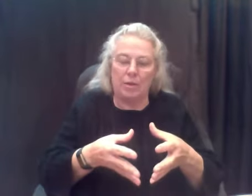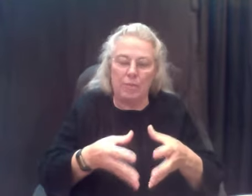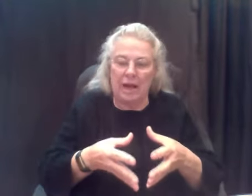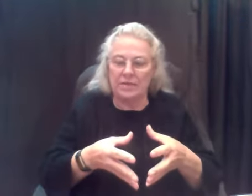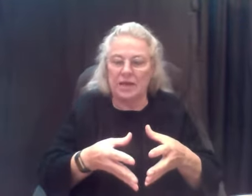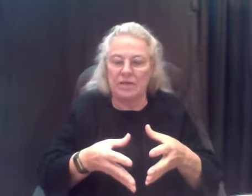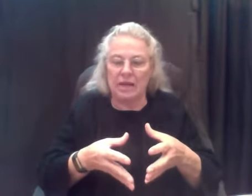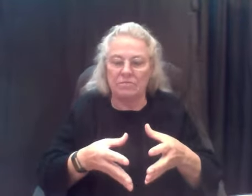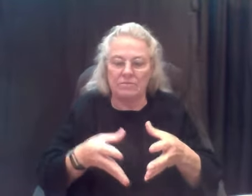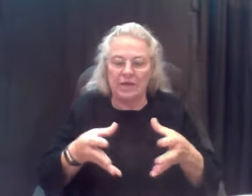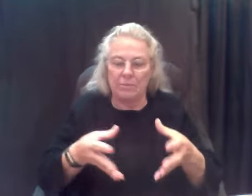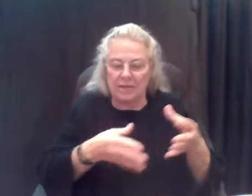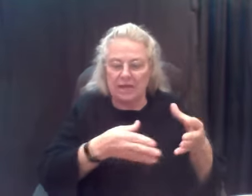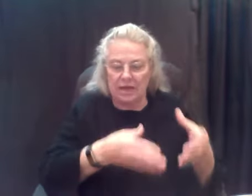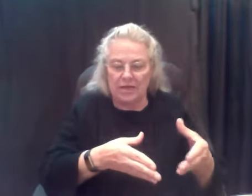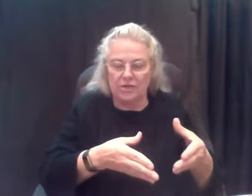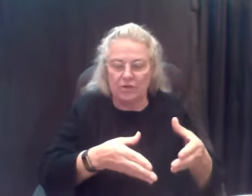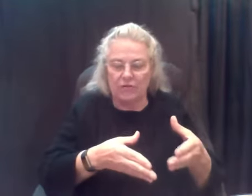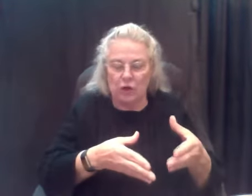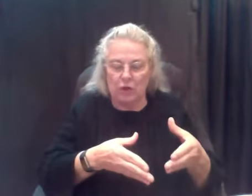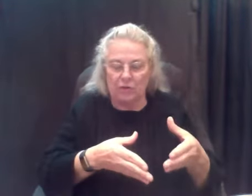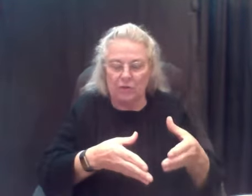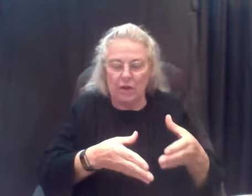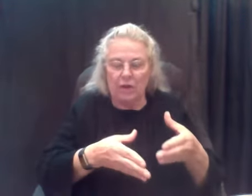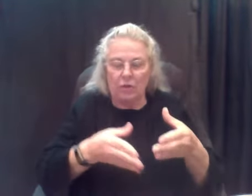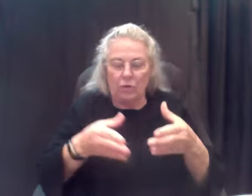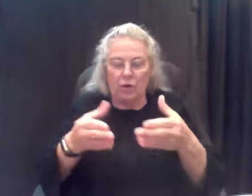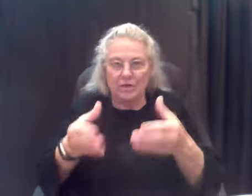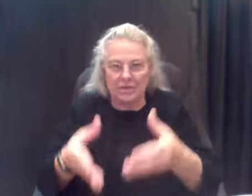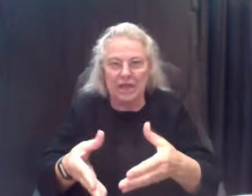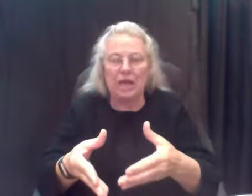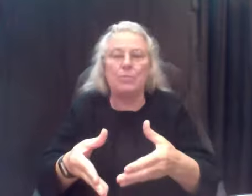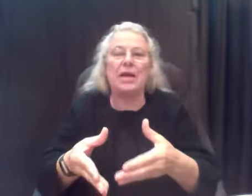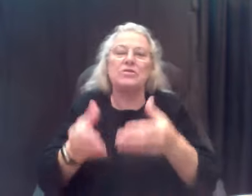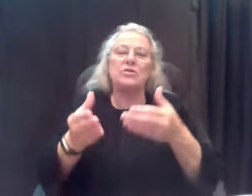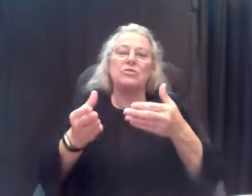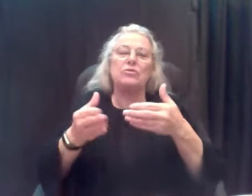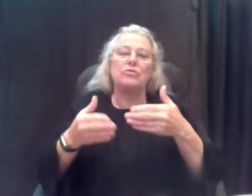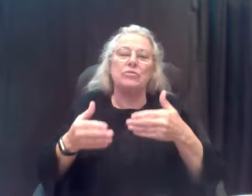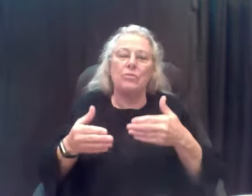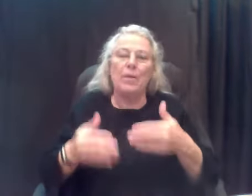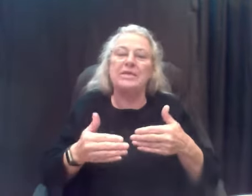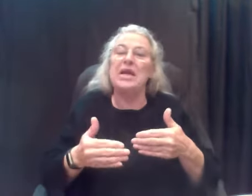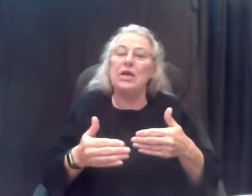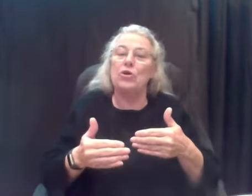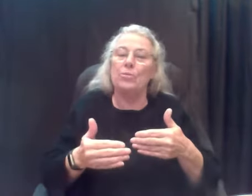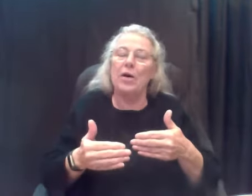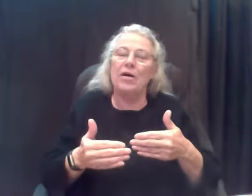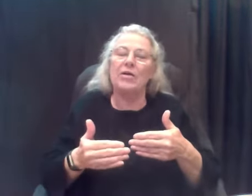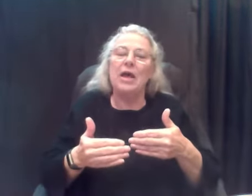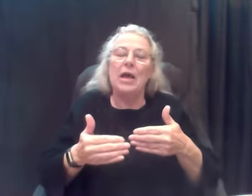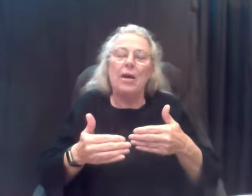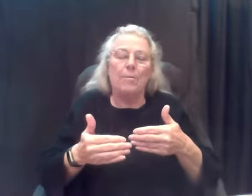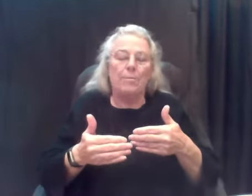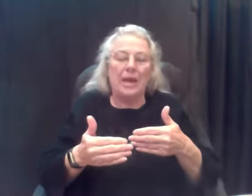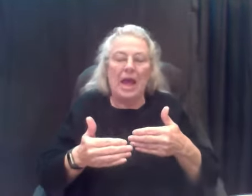bass, and that then makes it easier for you who are singing bass to maintain your part. But as